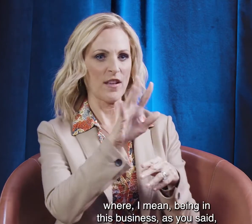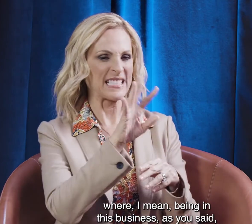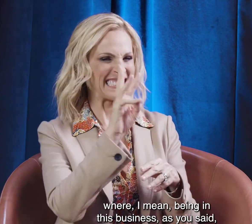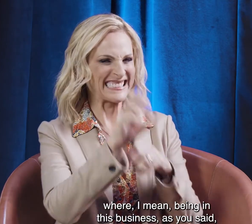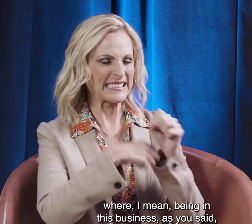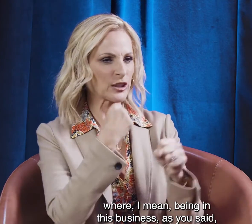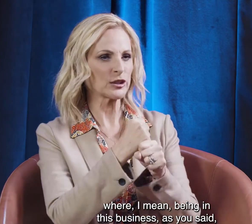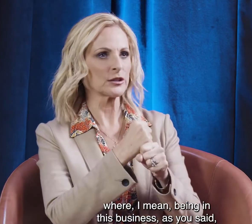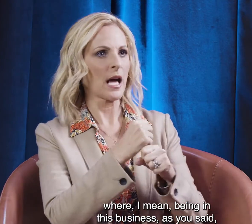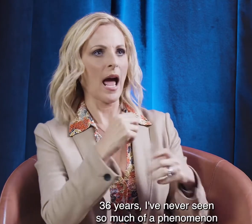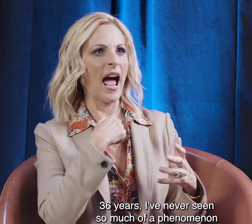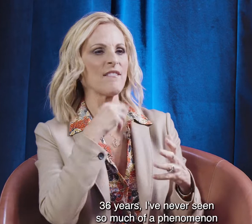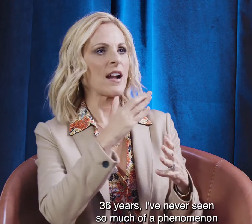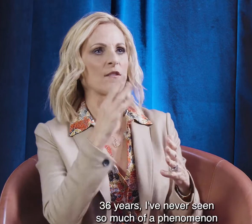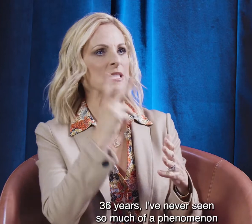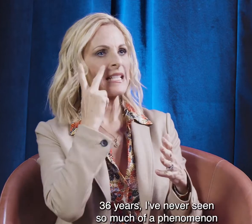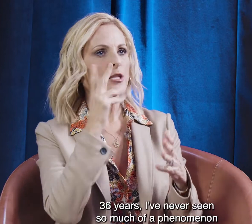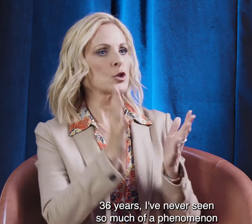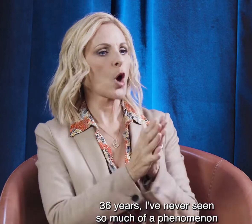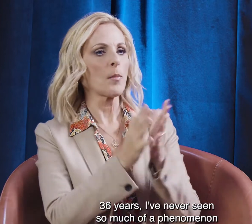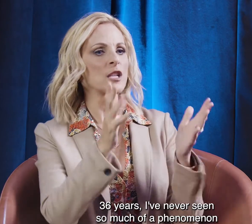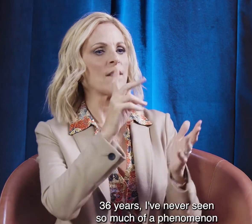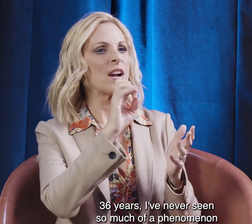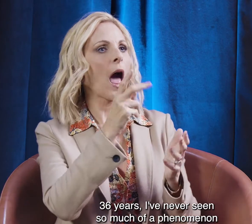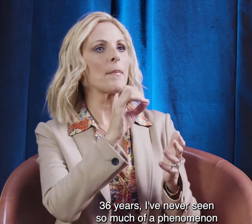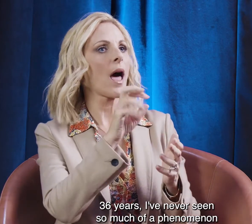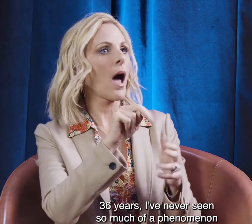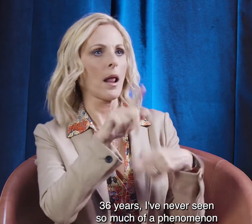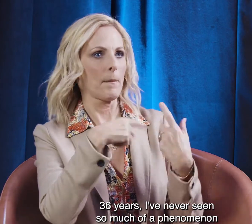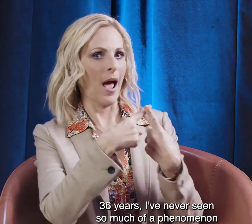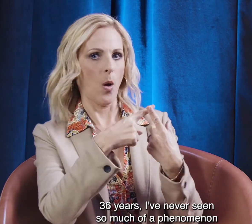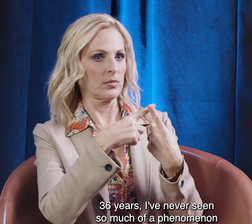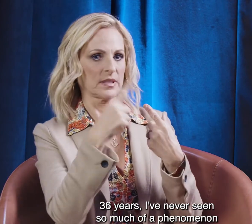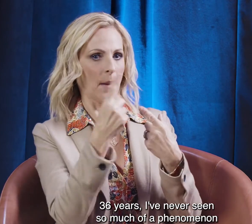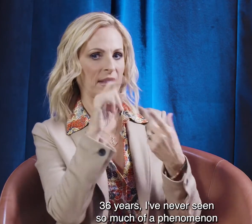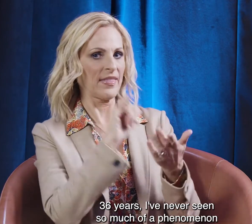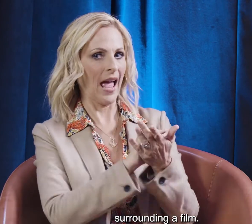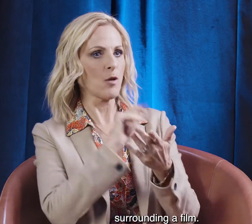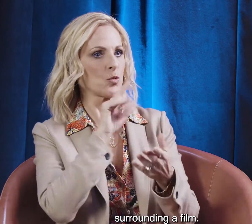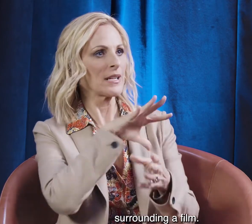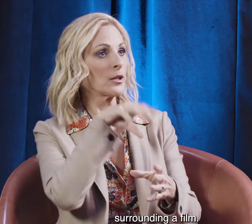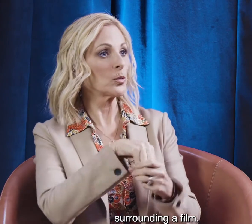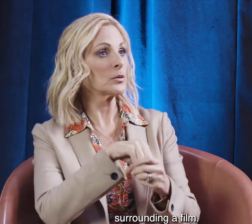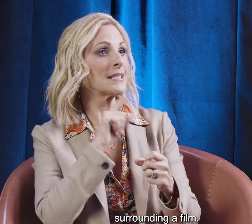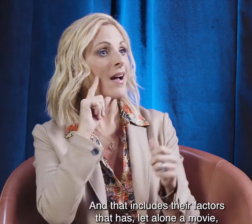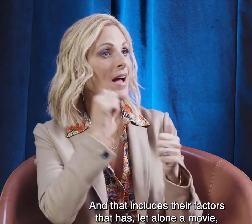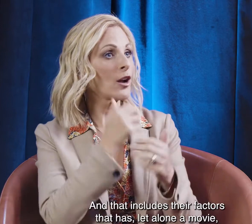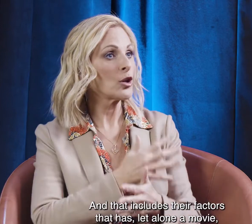being in this business, as you said, 36 years, I've never seen so much of a phenomenon surrounding a film. And that